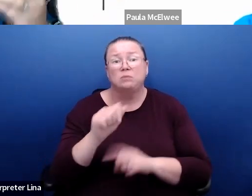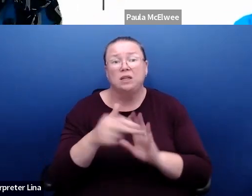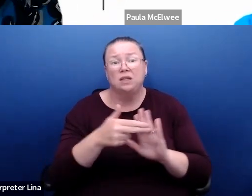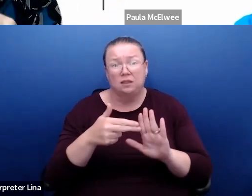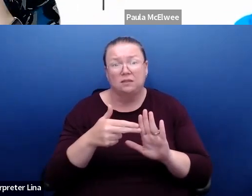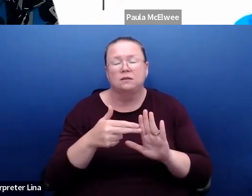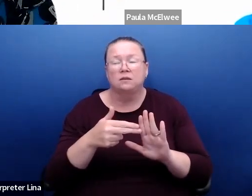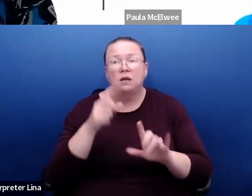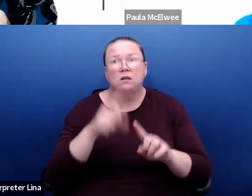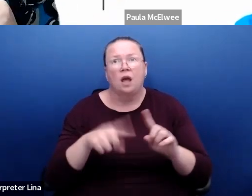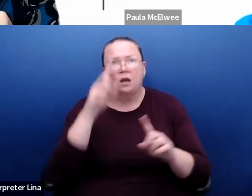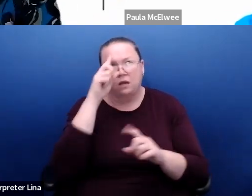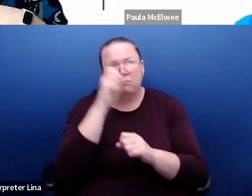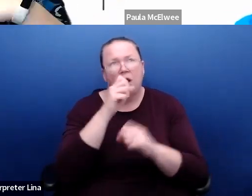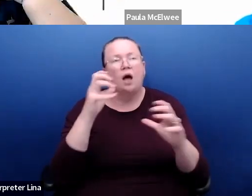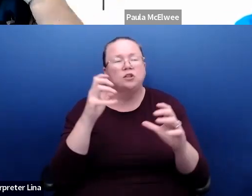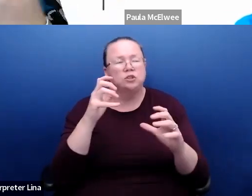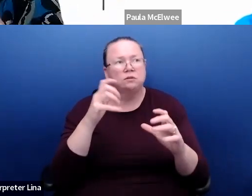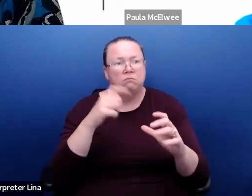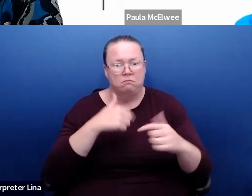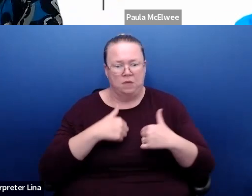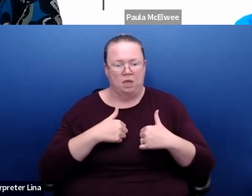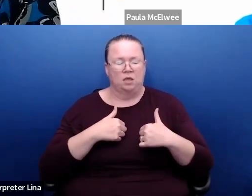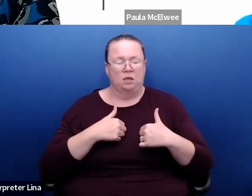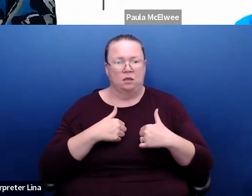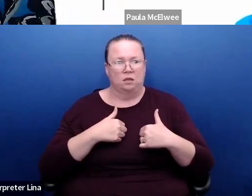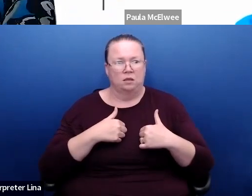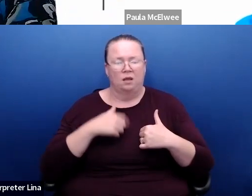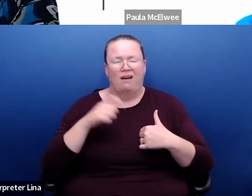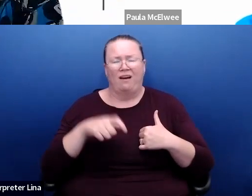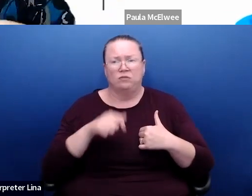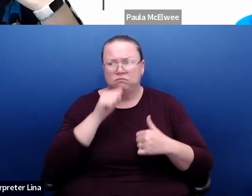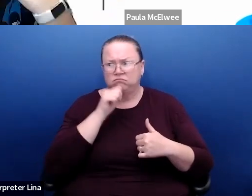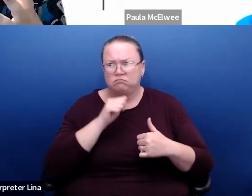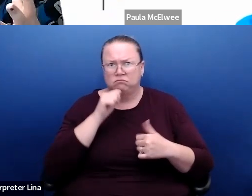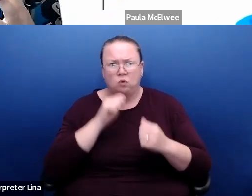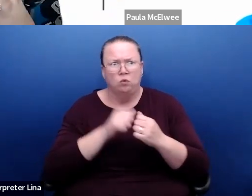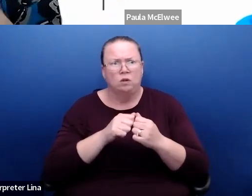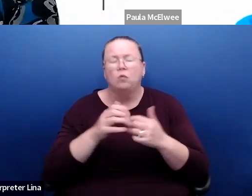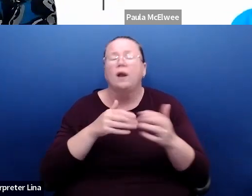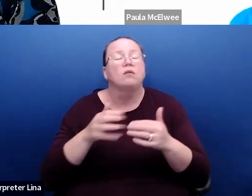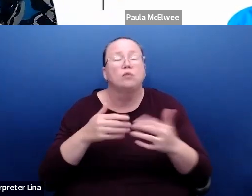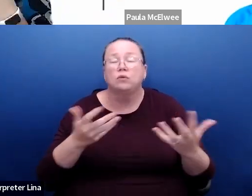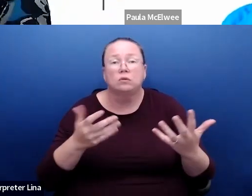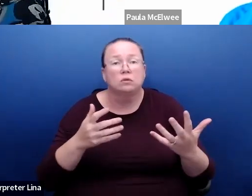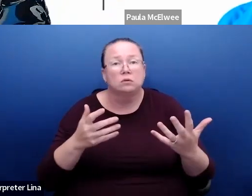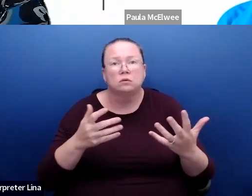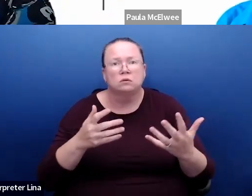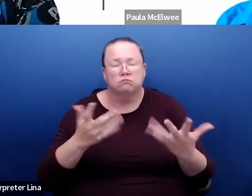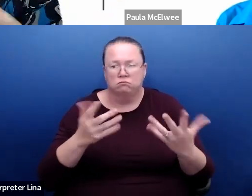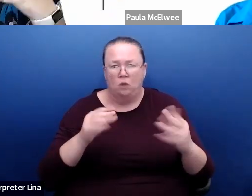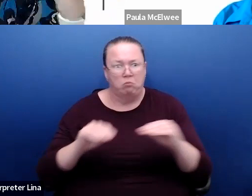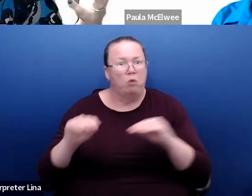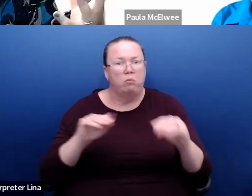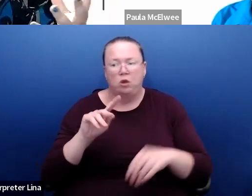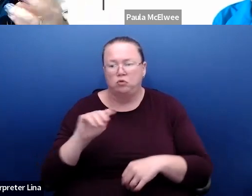not imagine being a person that had to deal with whatever, had to deal with a mobility